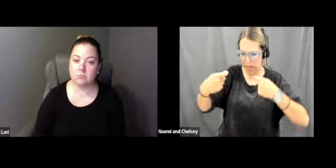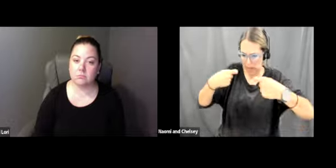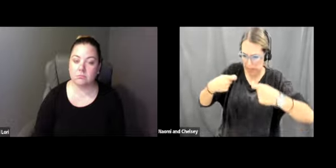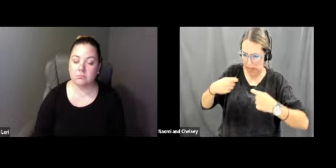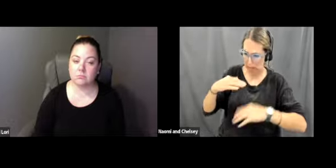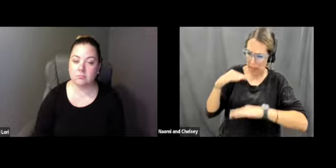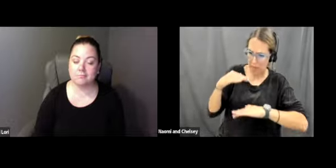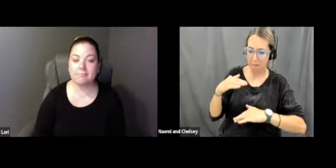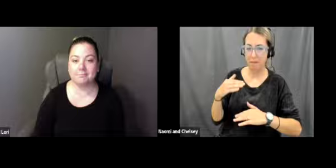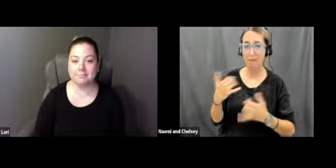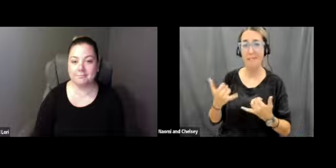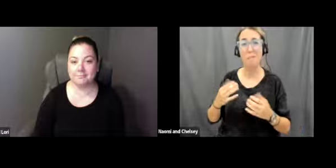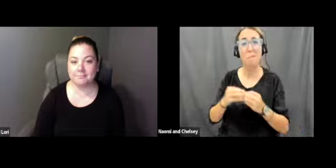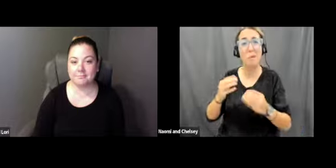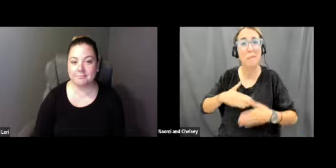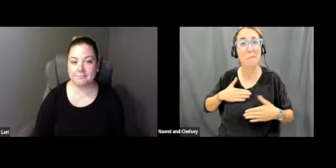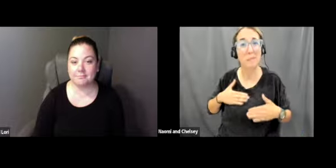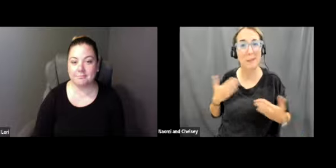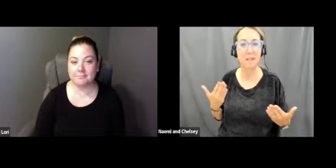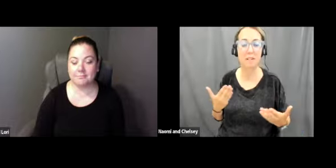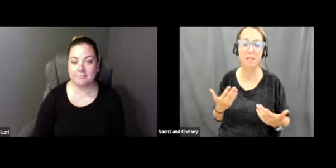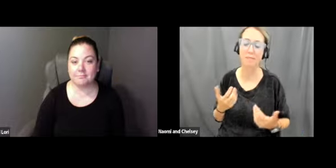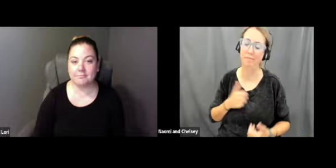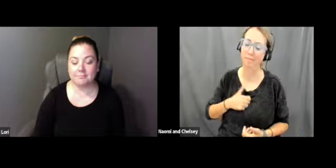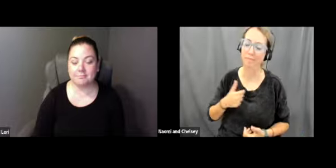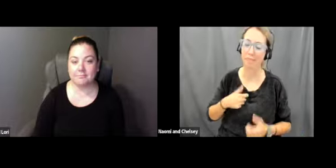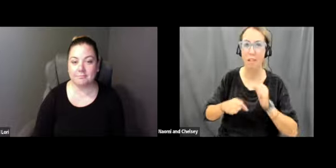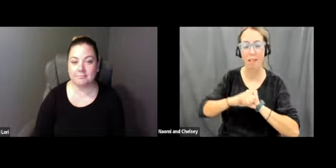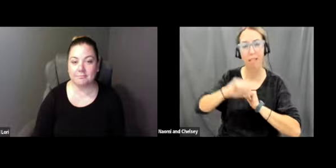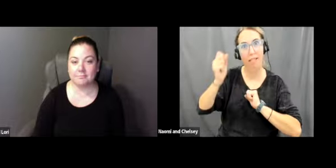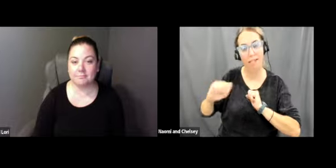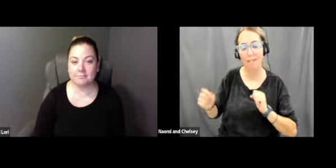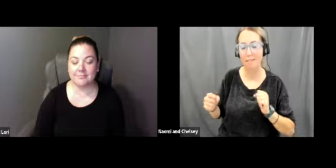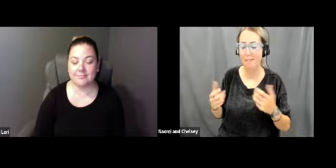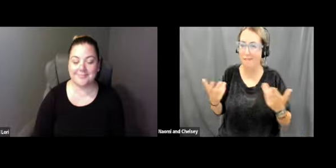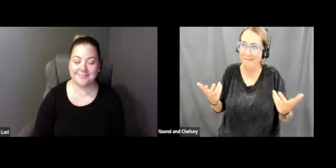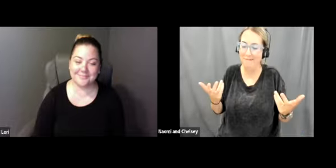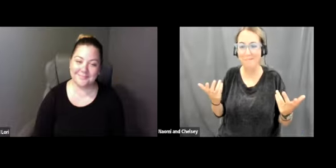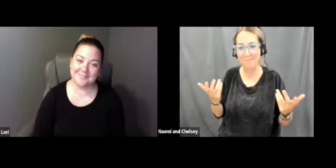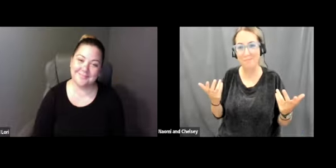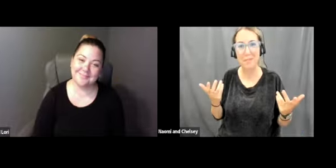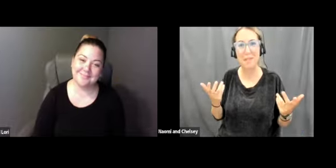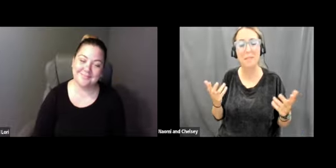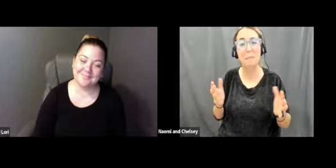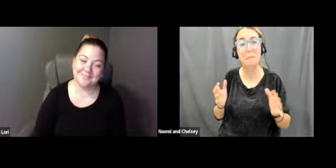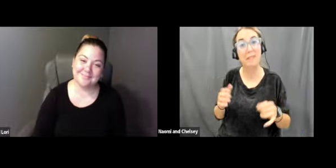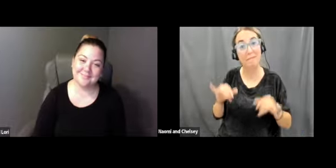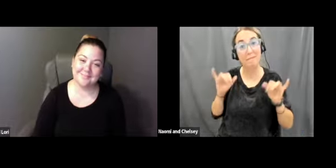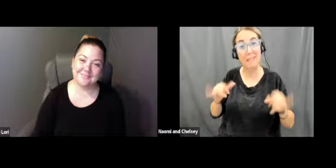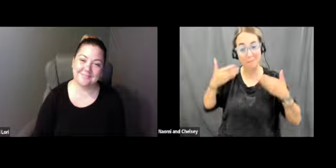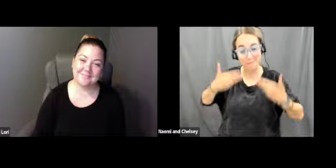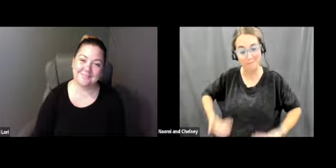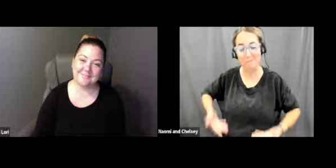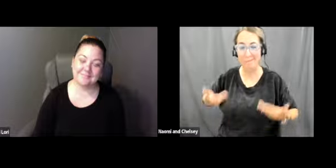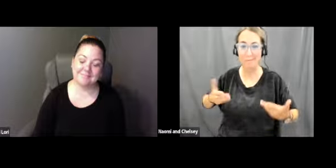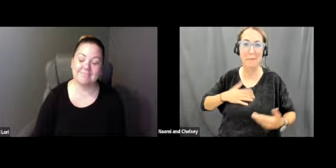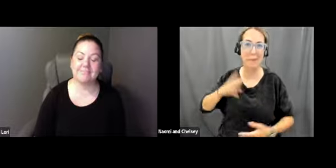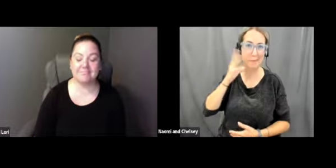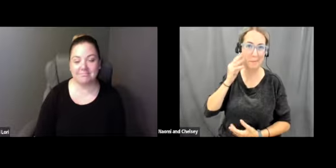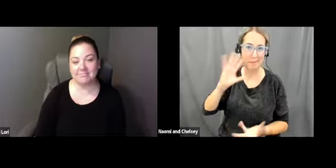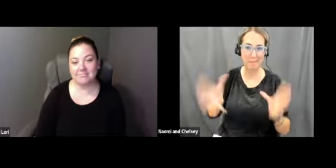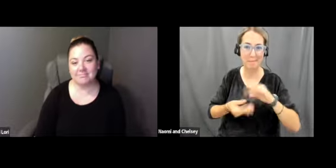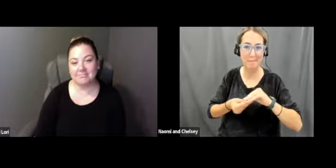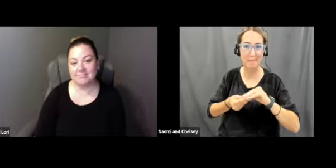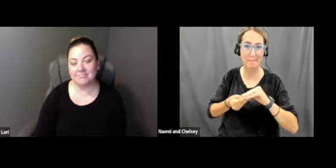much happier now. So sorry if that was a lot longer of an answer than you were anticipating, but that's kind of where I'm at